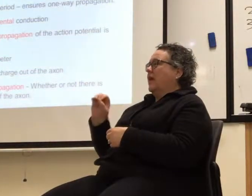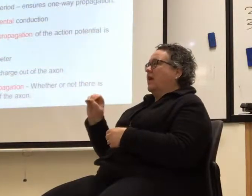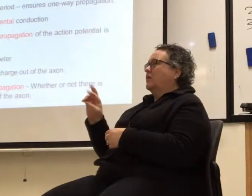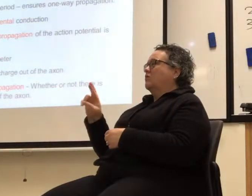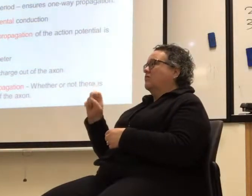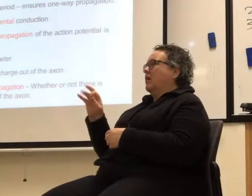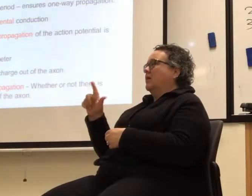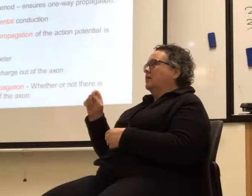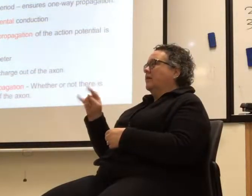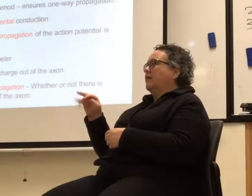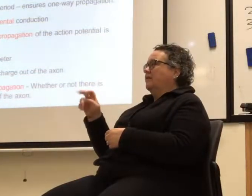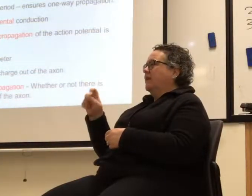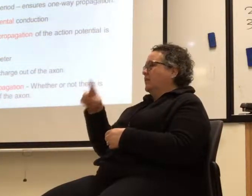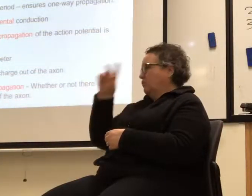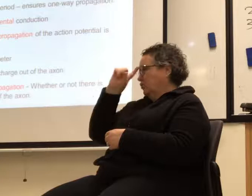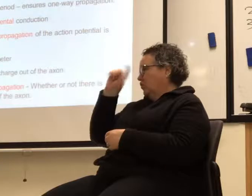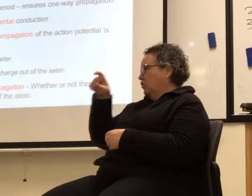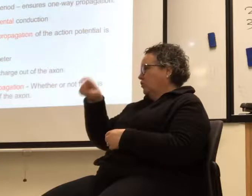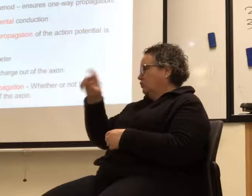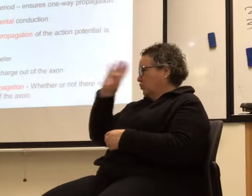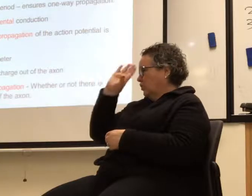the difference.